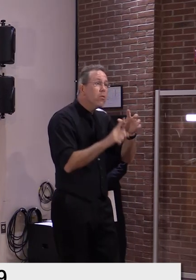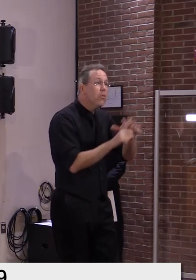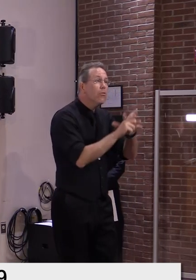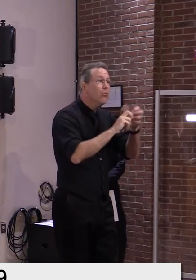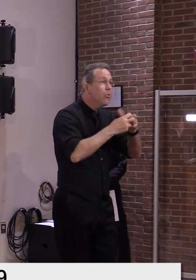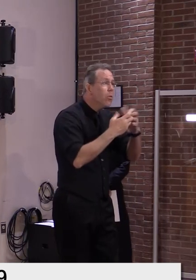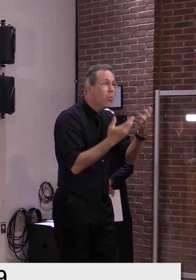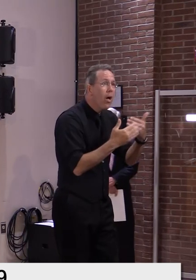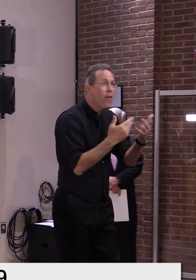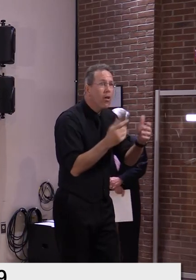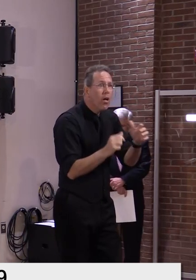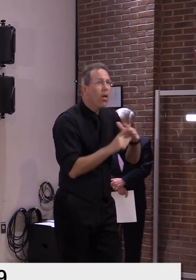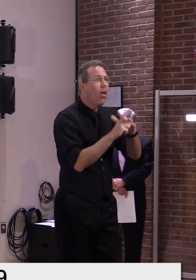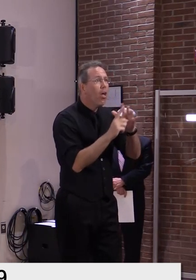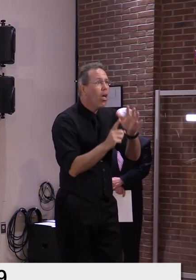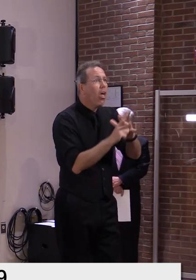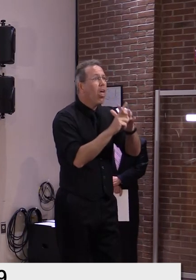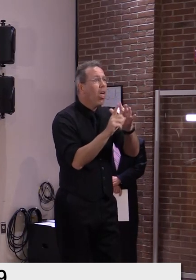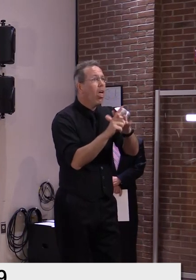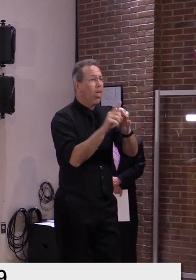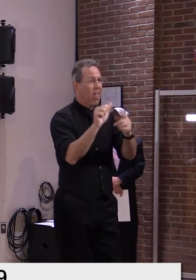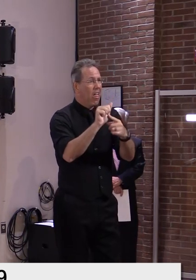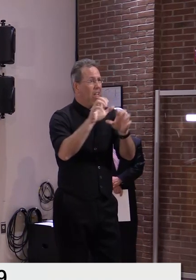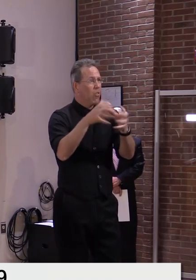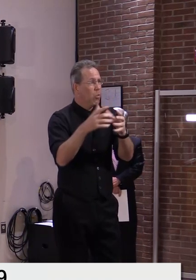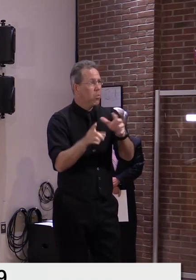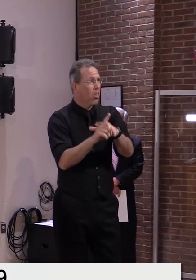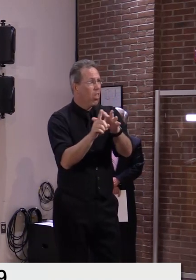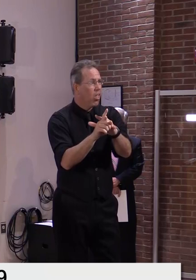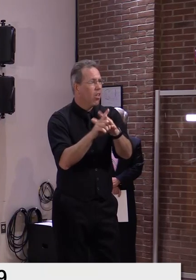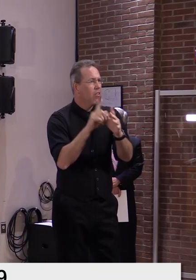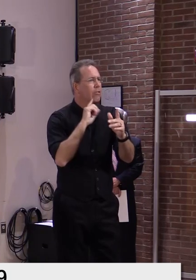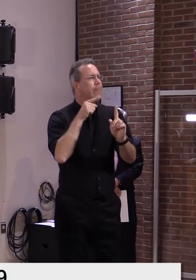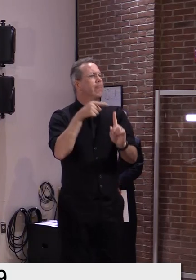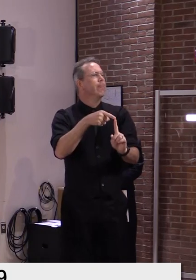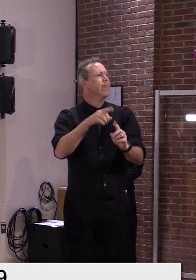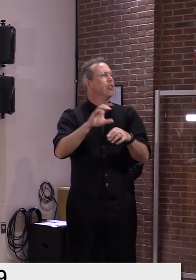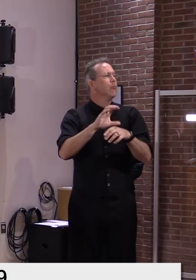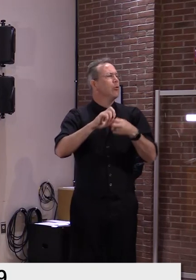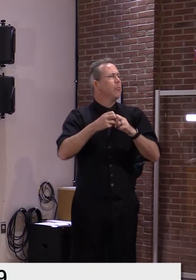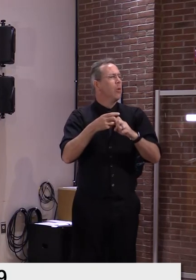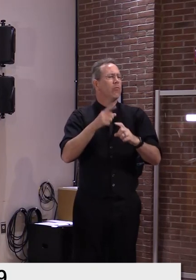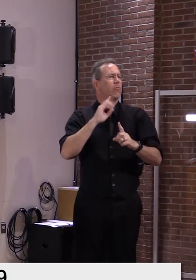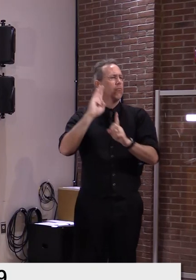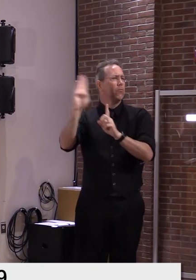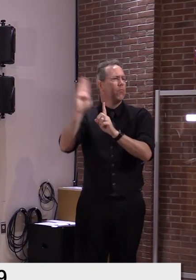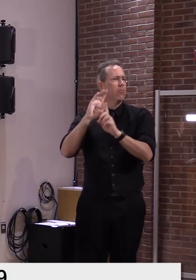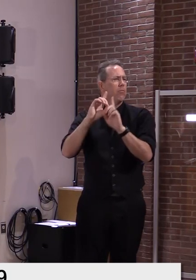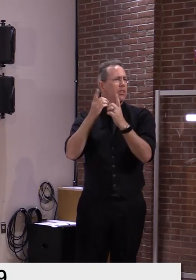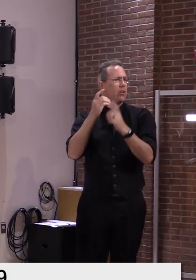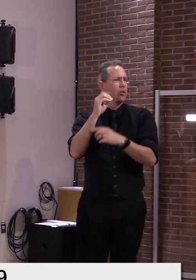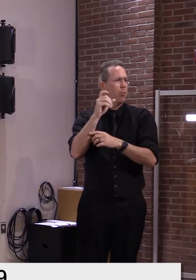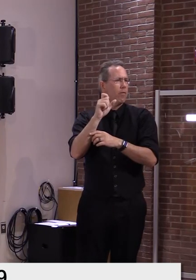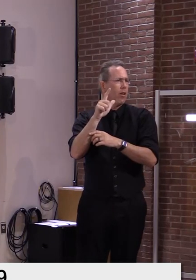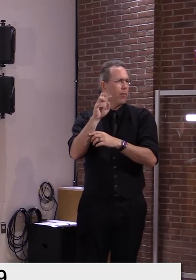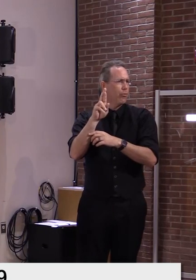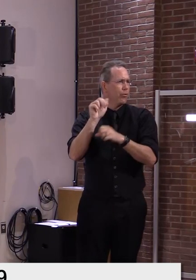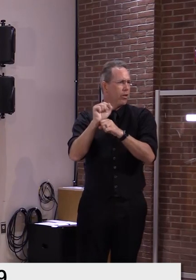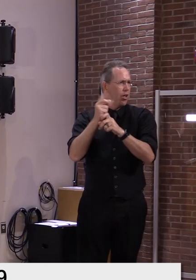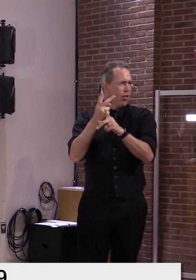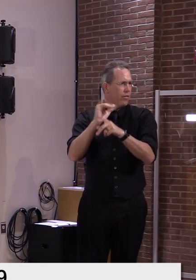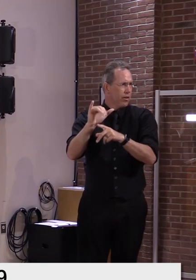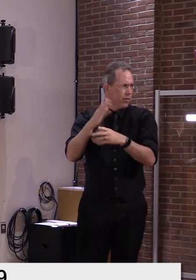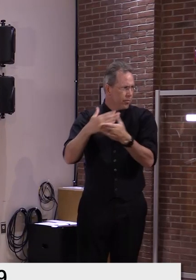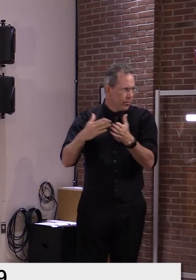from that perspective, it's kind of out of the hands of the general business and needing some additional technical resources to